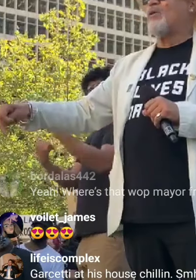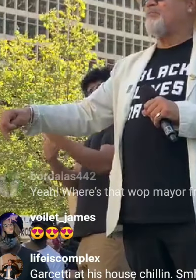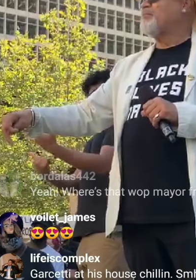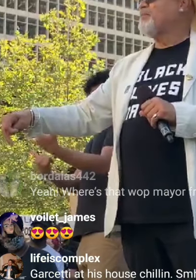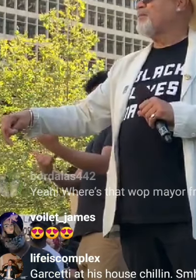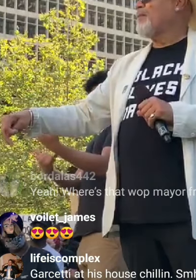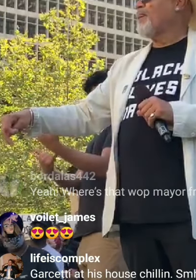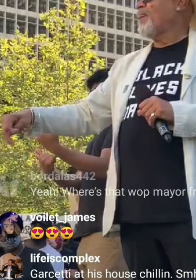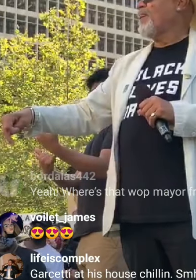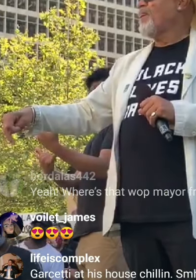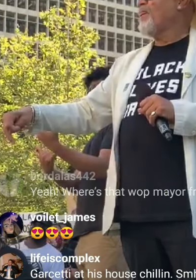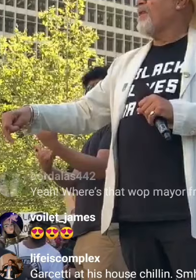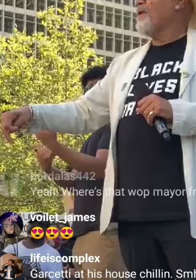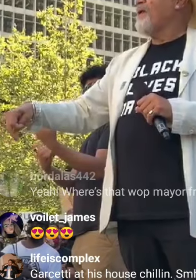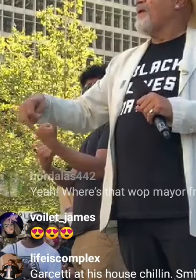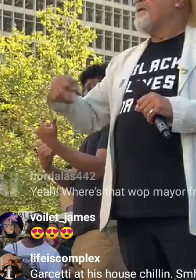right now.